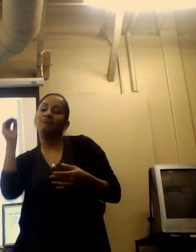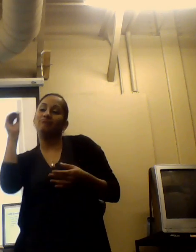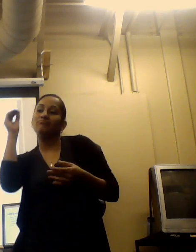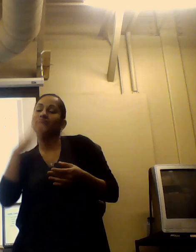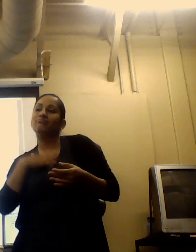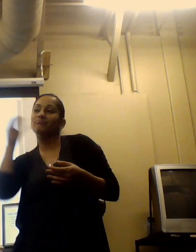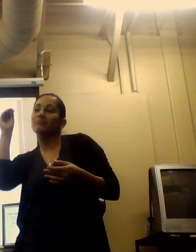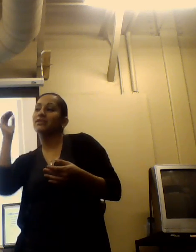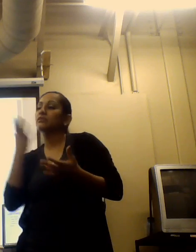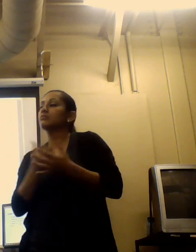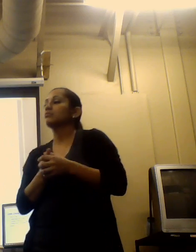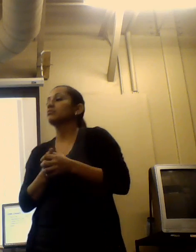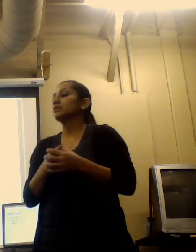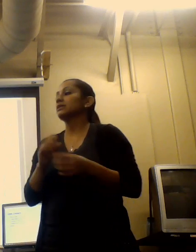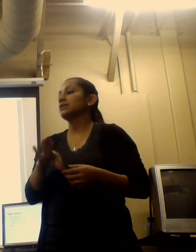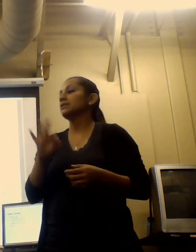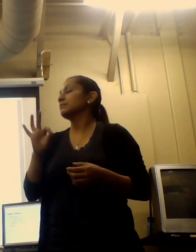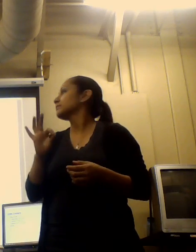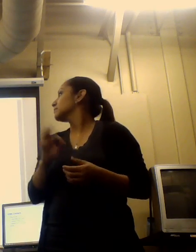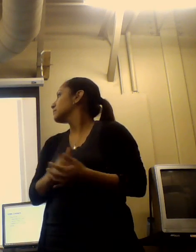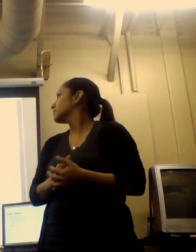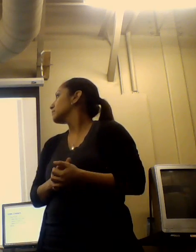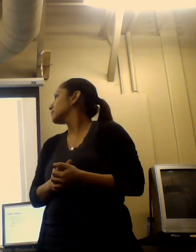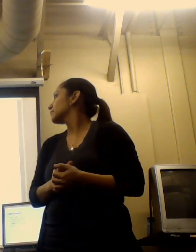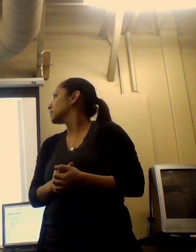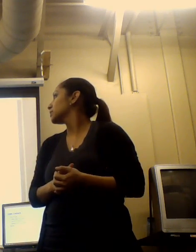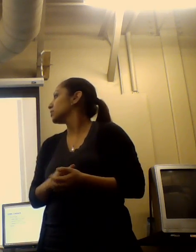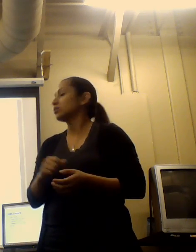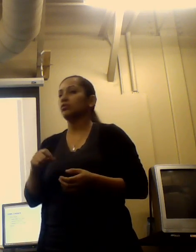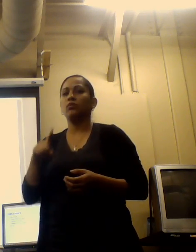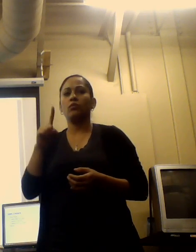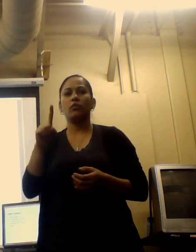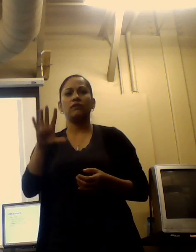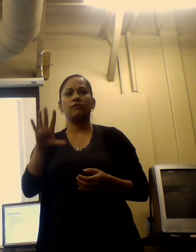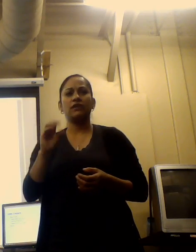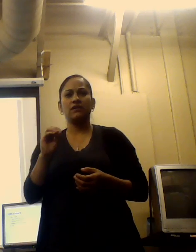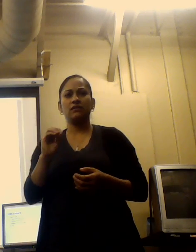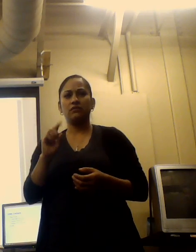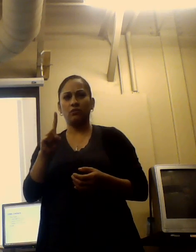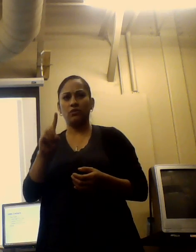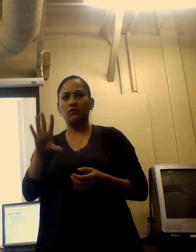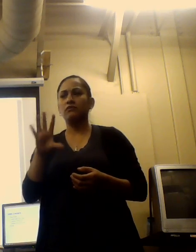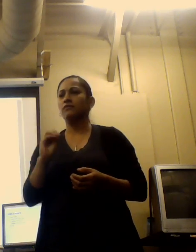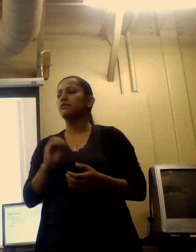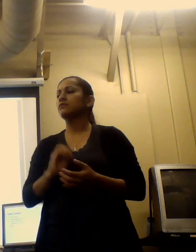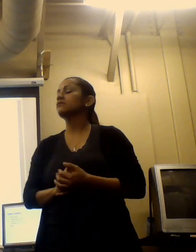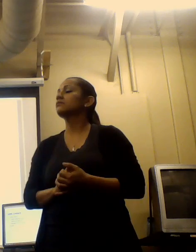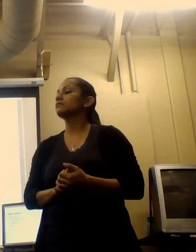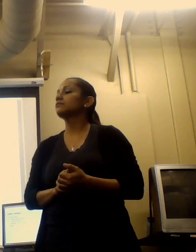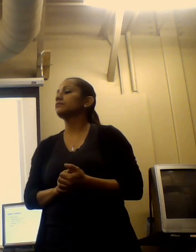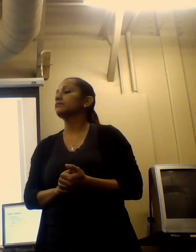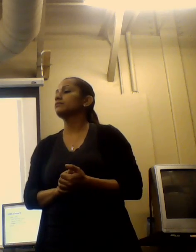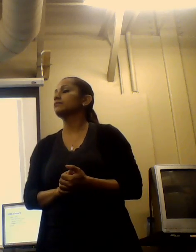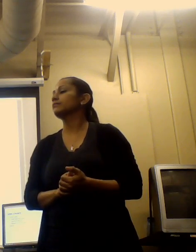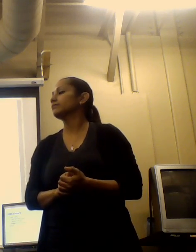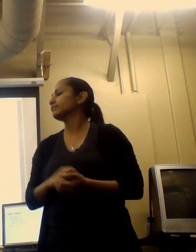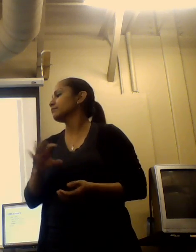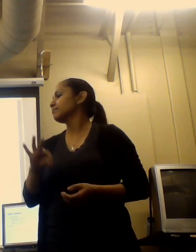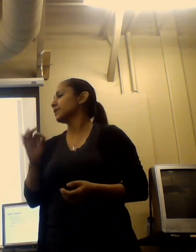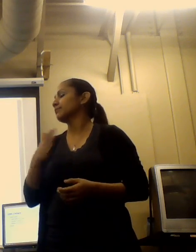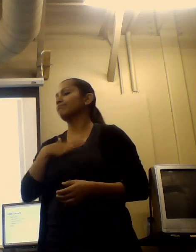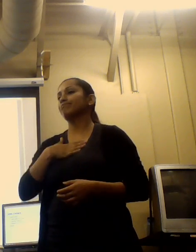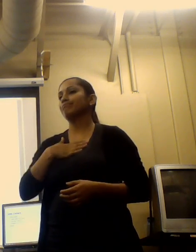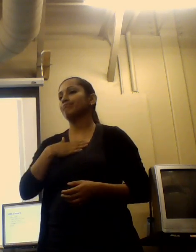pretty, inexpensive lens. You can also, and we're going to talk about this word speed.